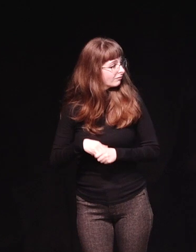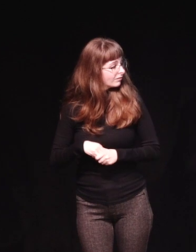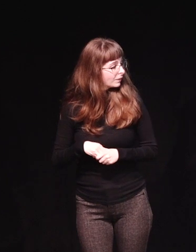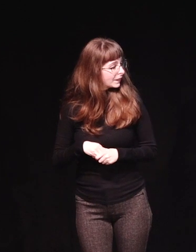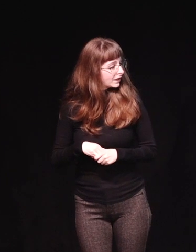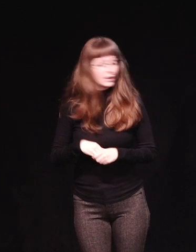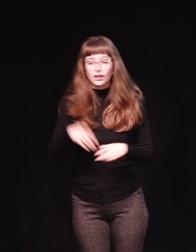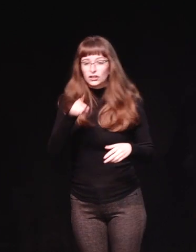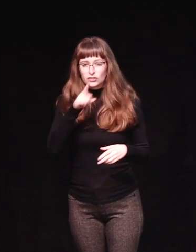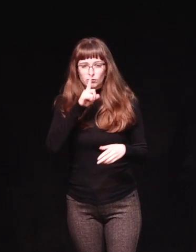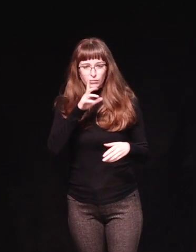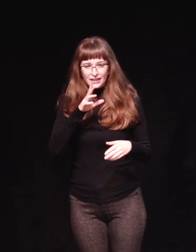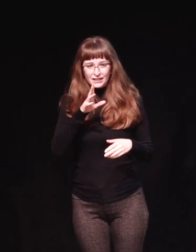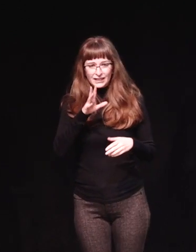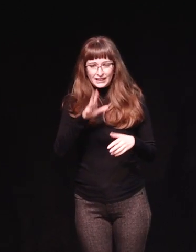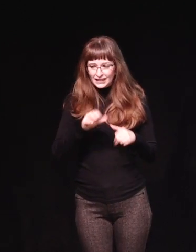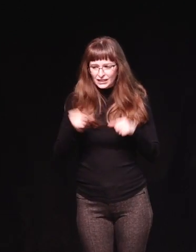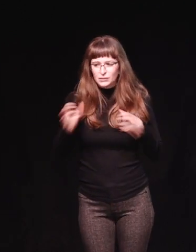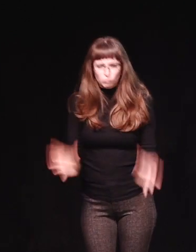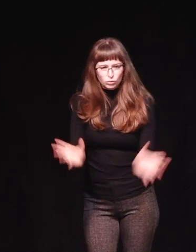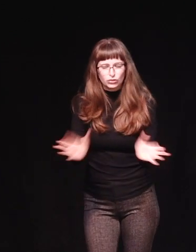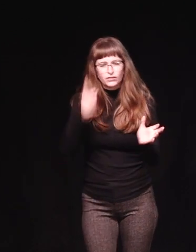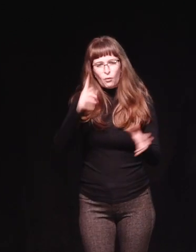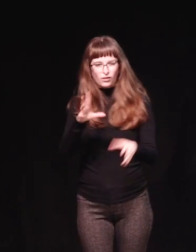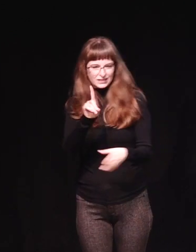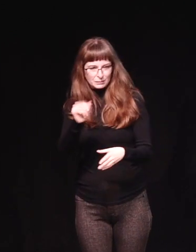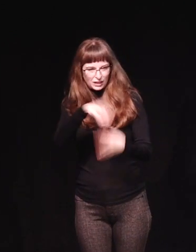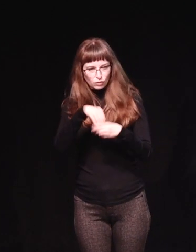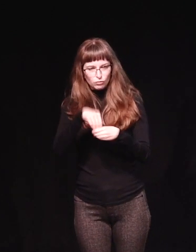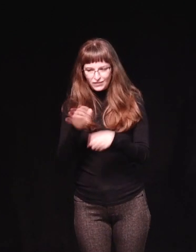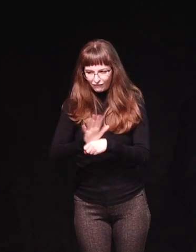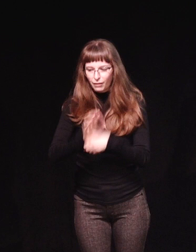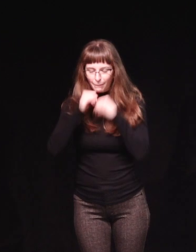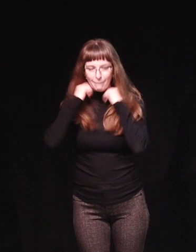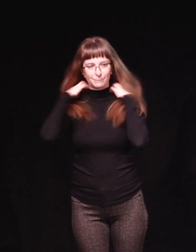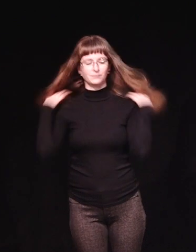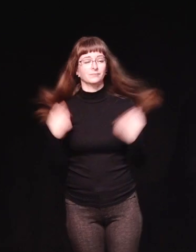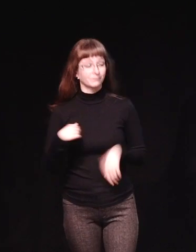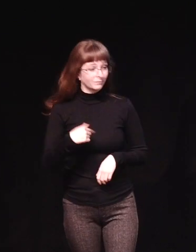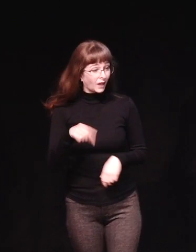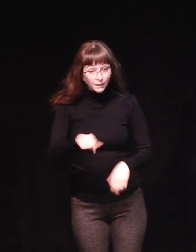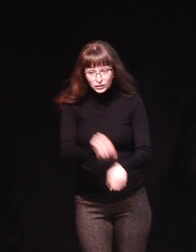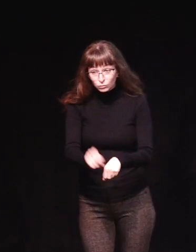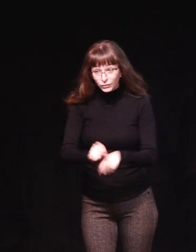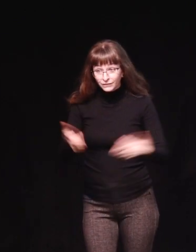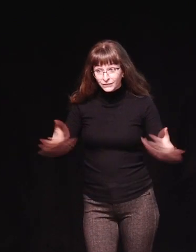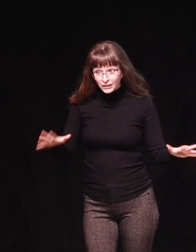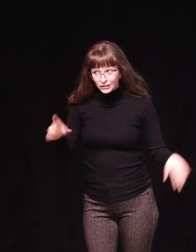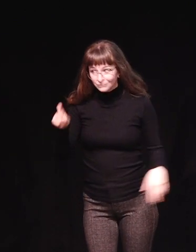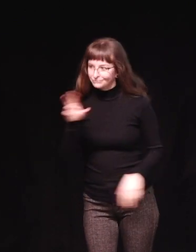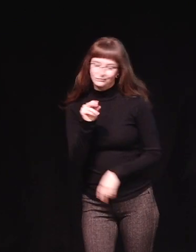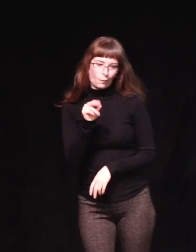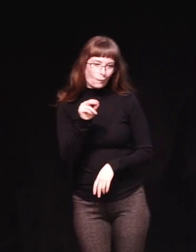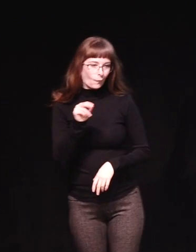for disability and inclusion in film. But our work is not done, and this is really the moment to create